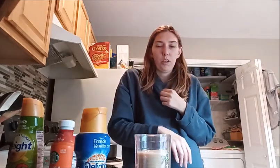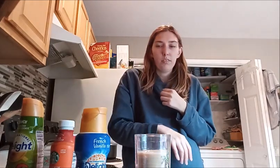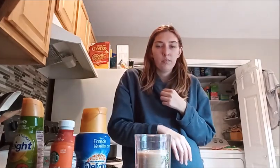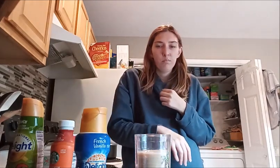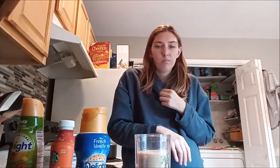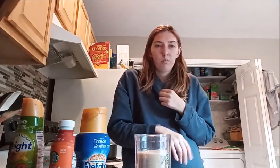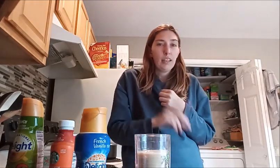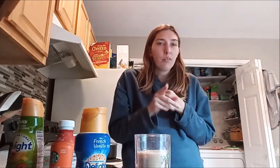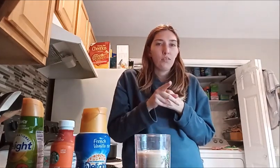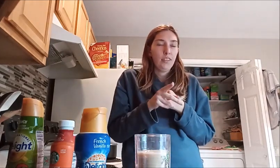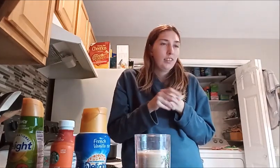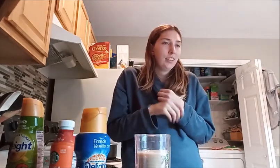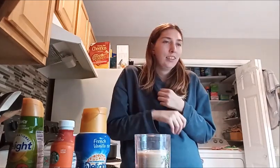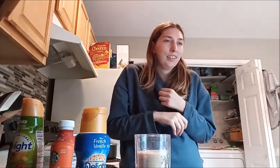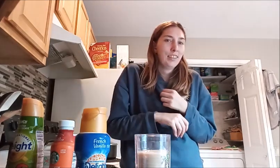fun.